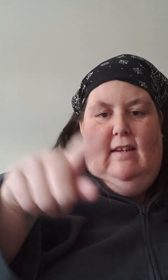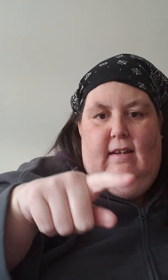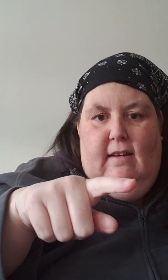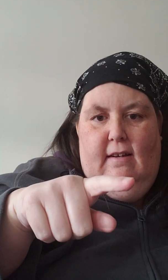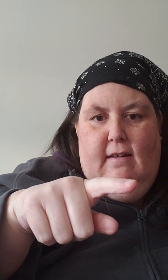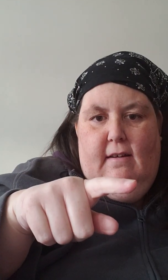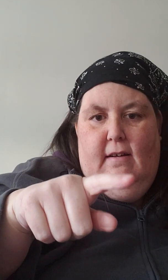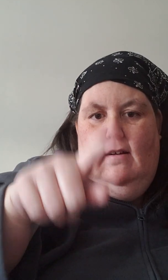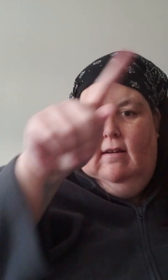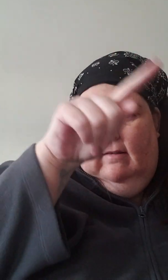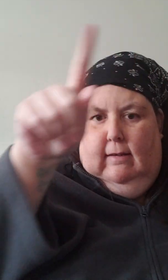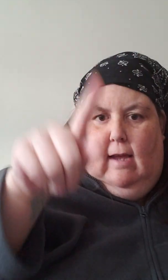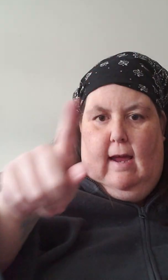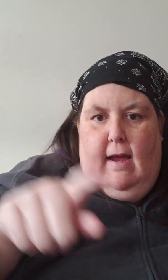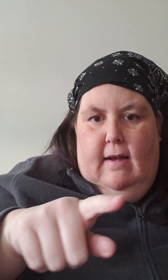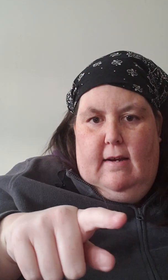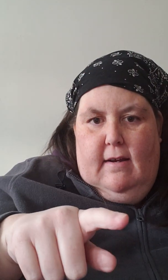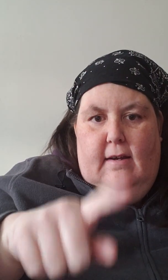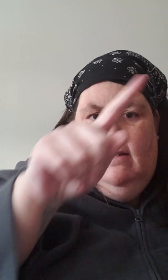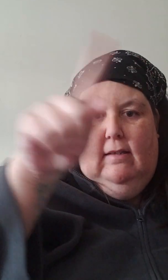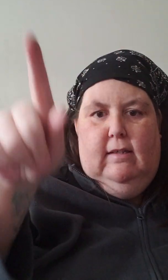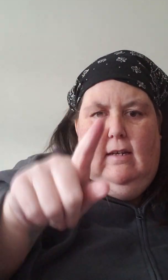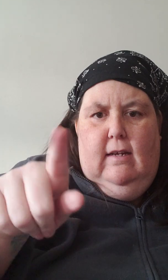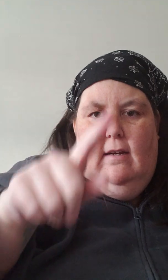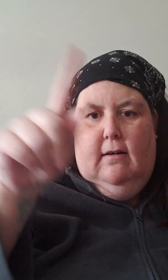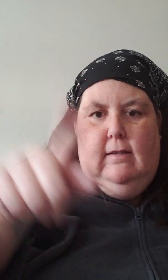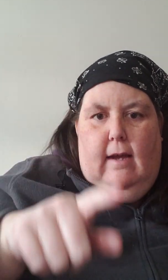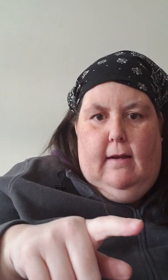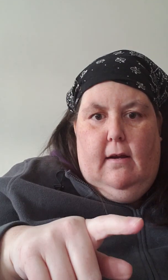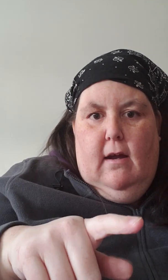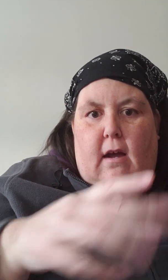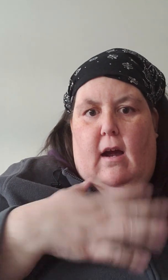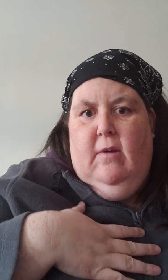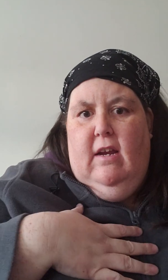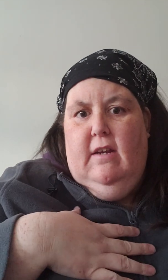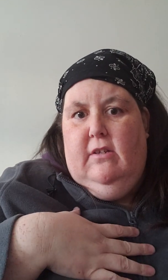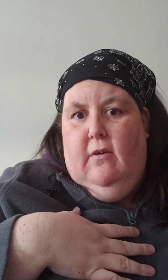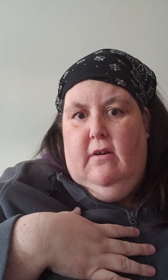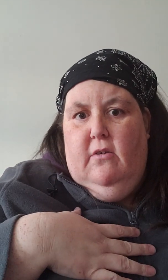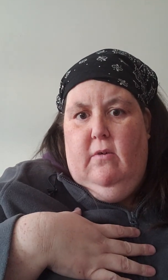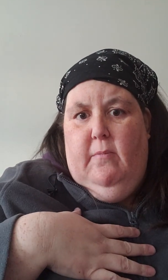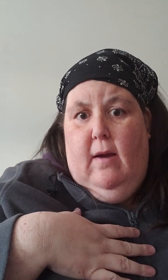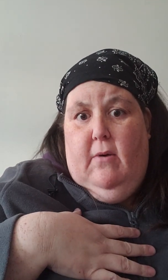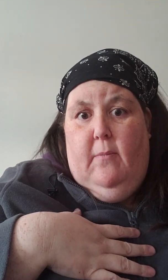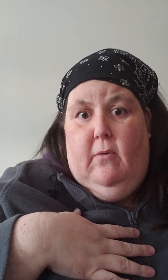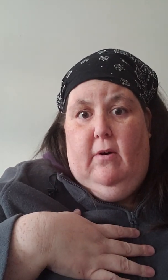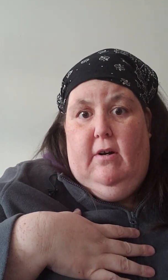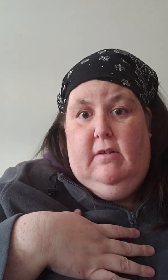Z, Z, Z or Z. I'm Canadian, so I don't know what my proper word is